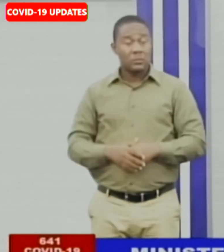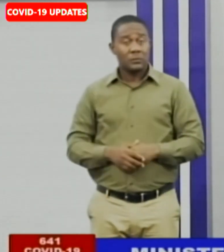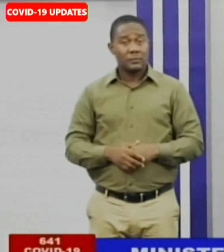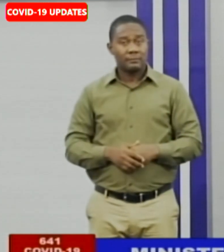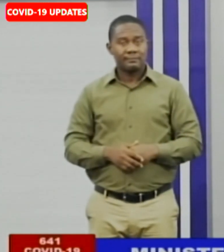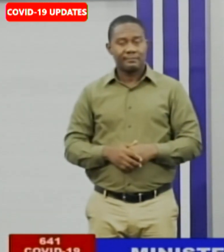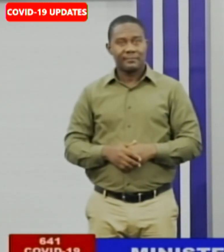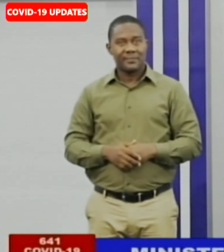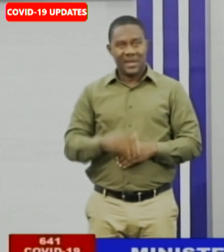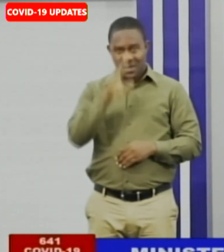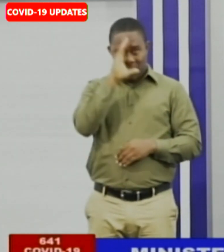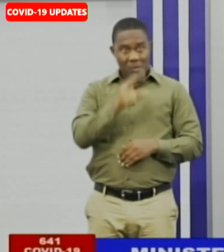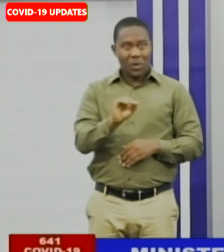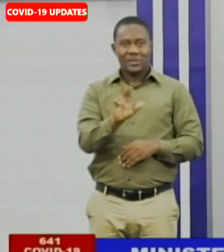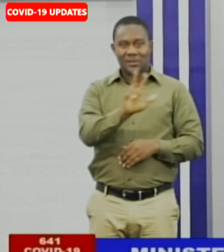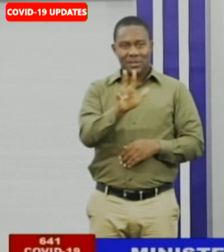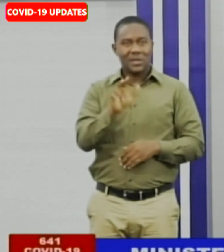3 boys, 1 girl.